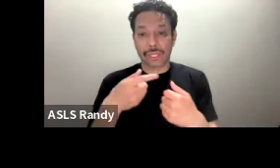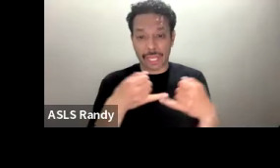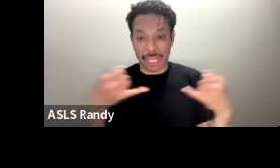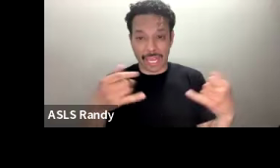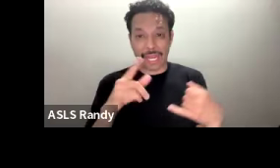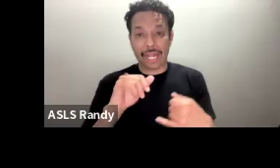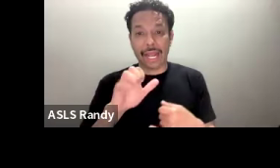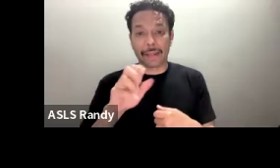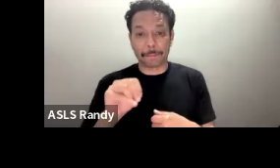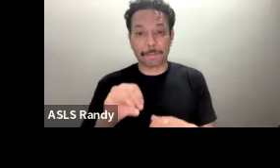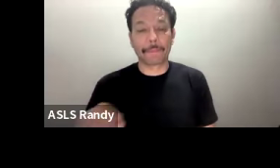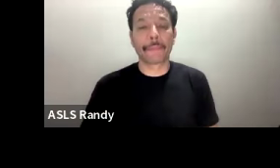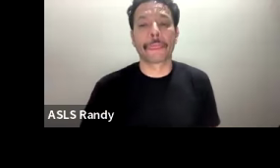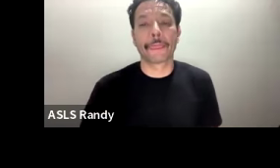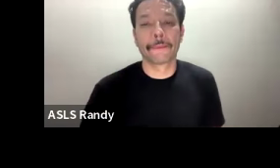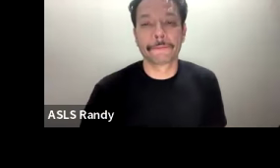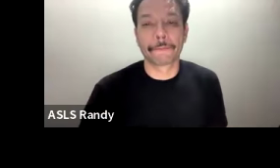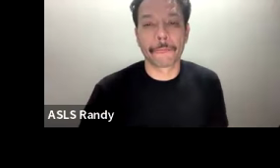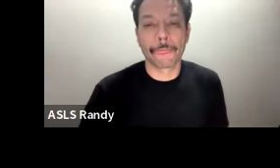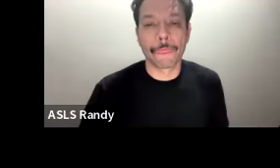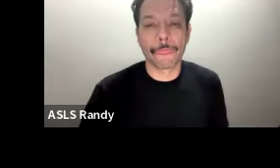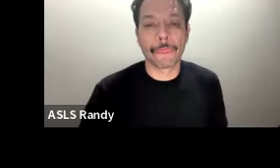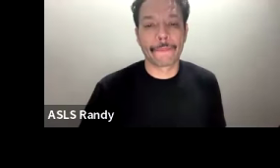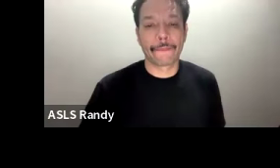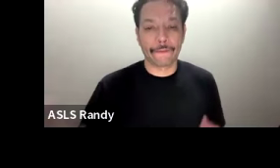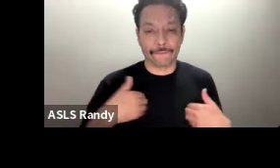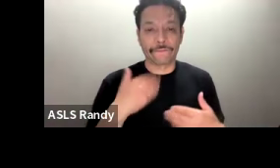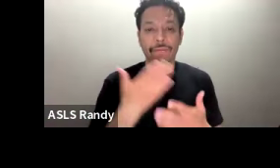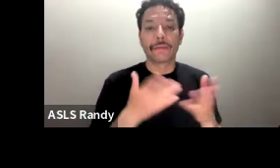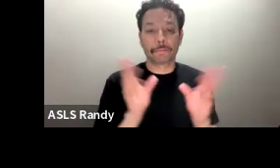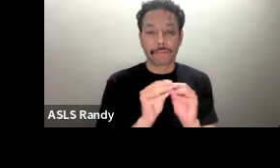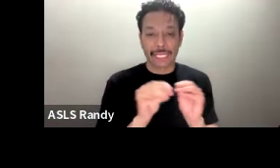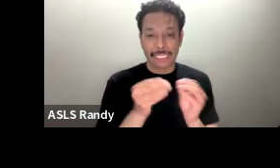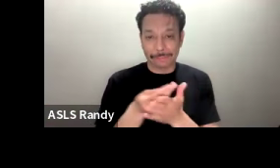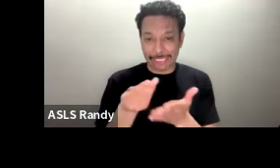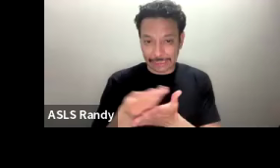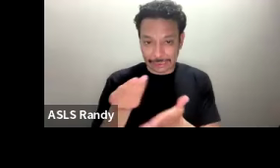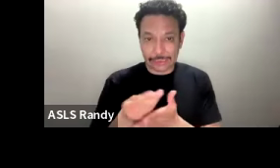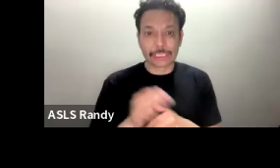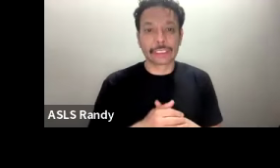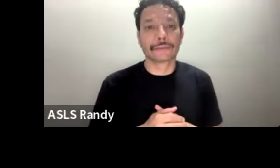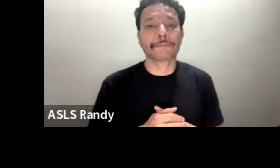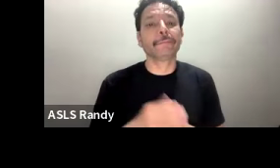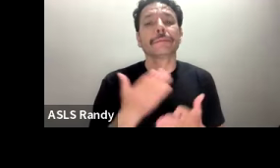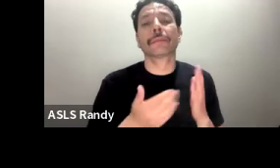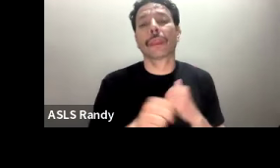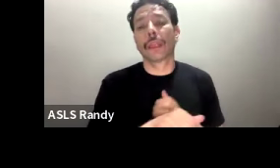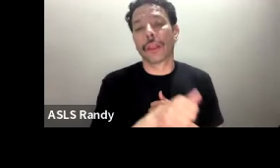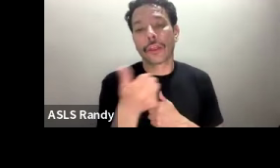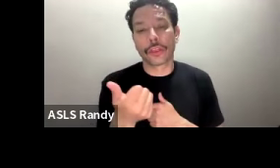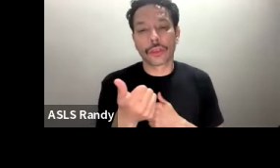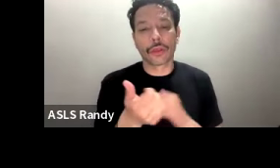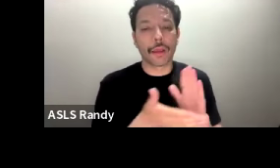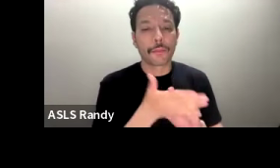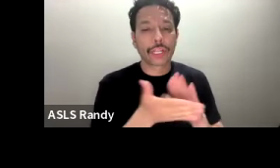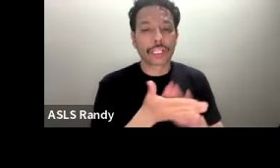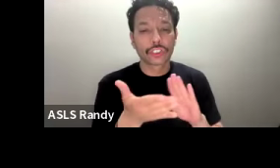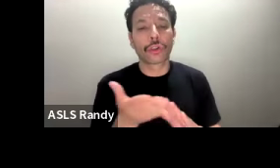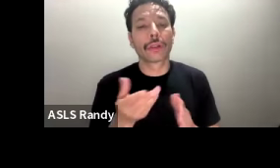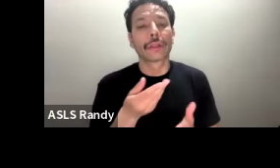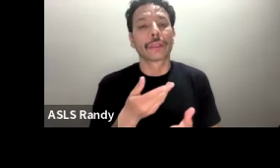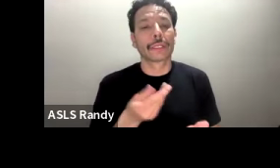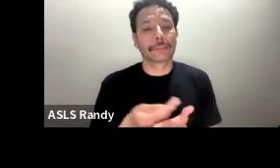then we have had some meeting expenses and some other operational